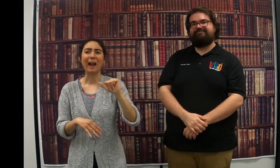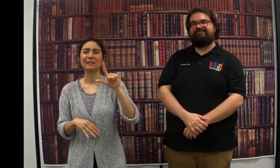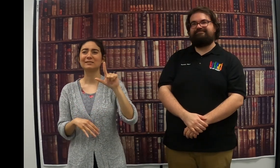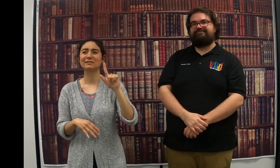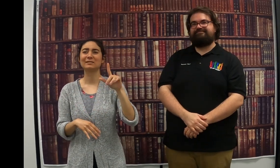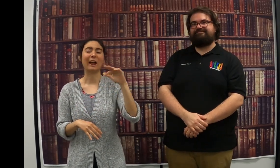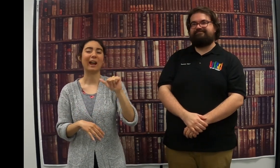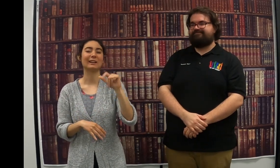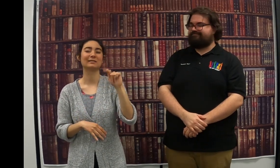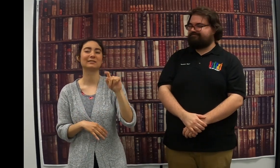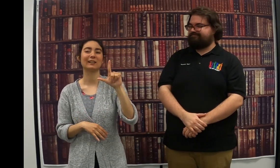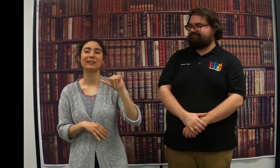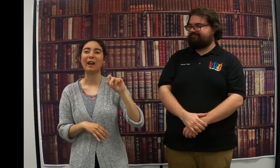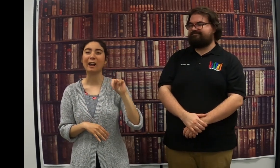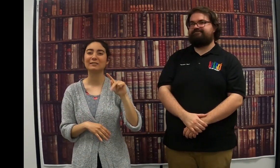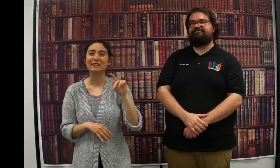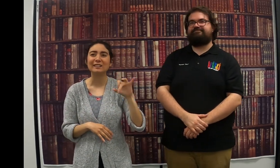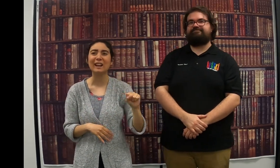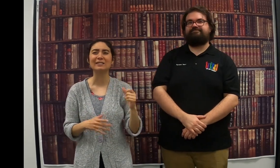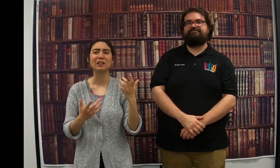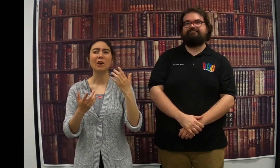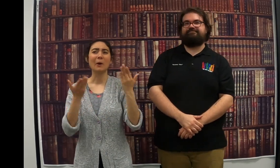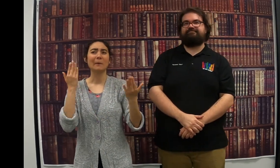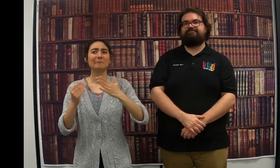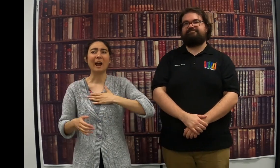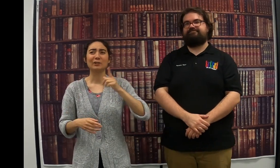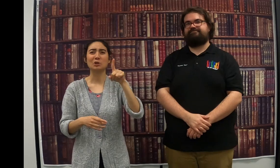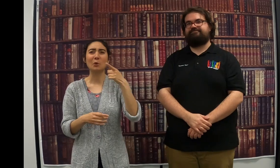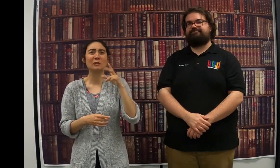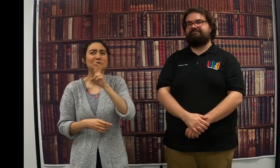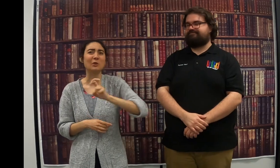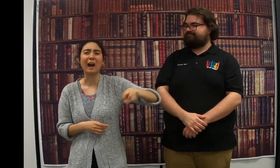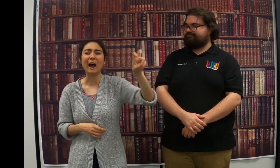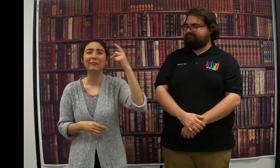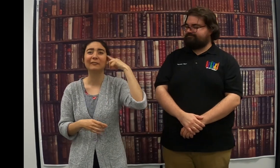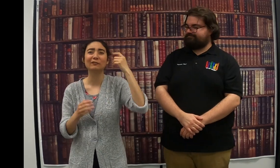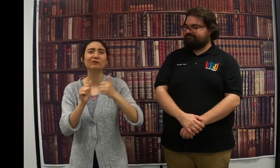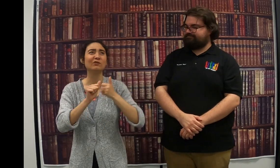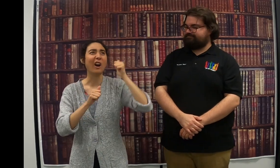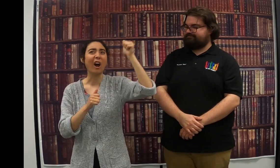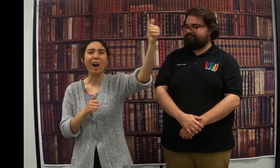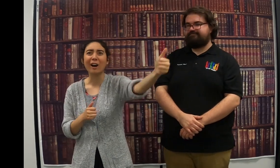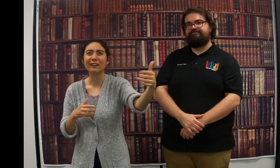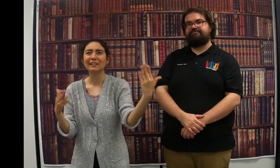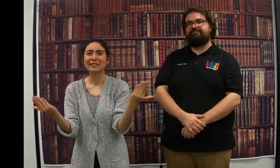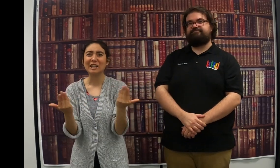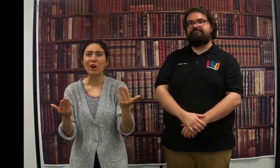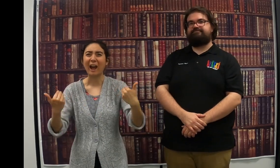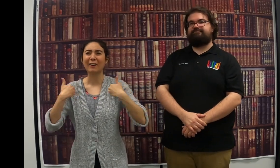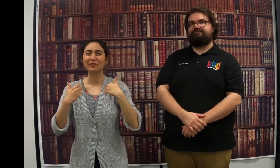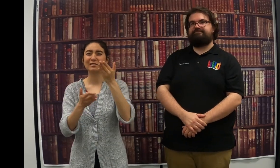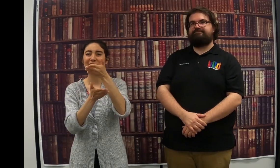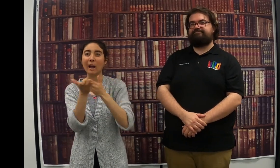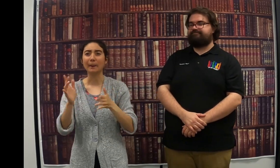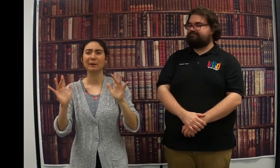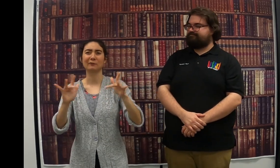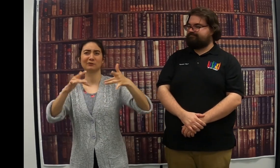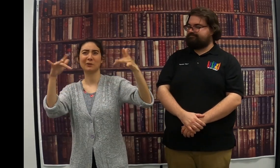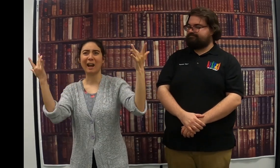Oh, this is from the beaches of Atlantis. Oh, my, you travel far. Here, have some fresh bread I've